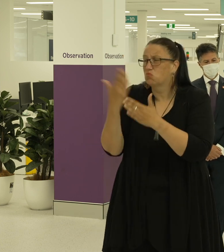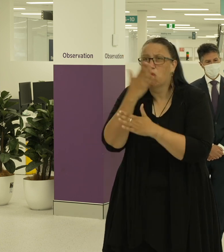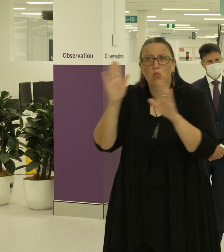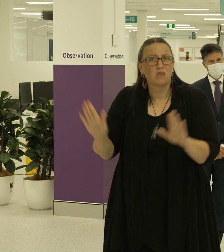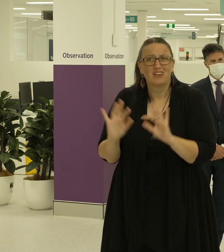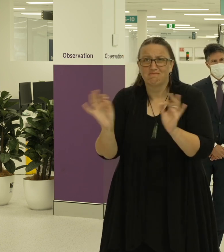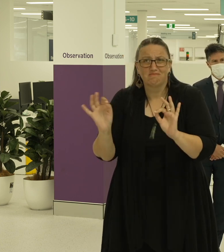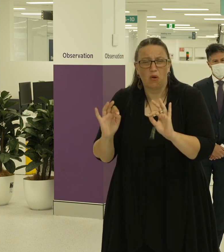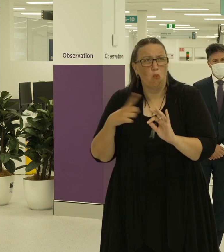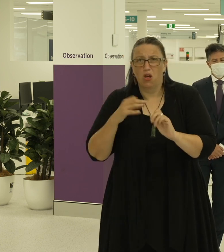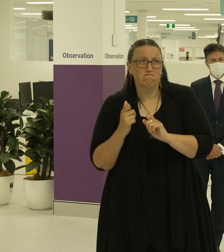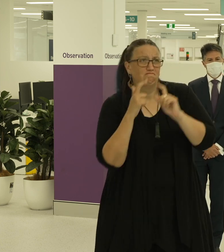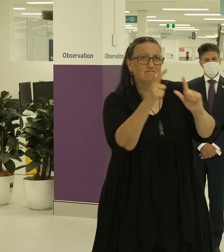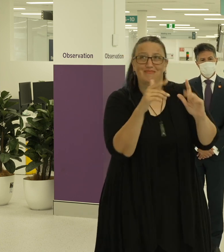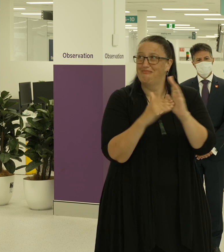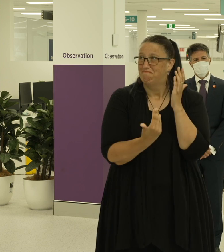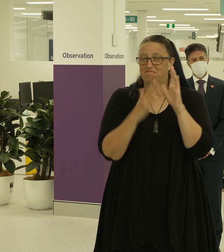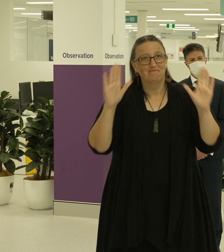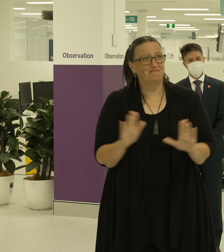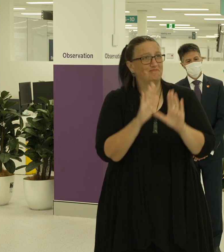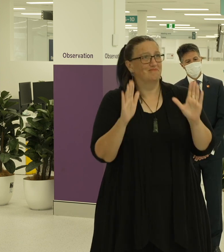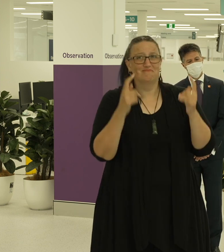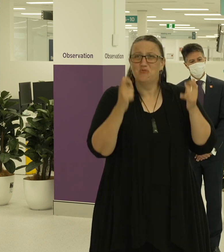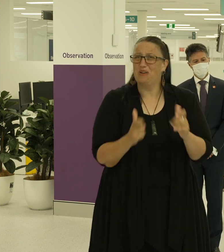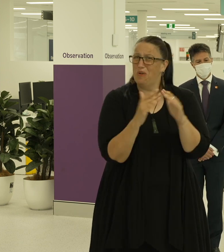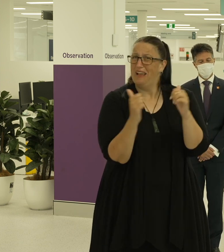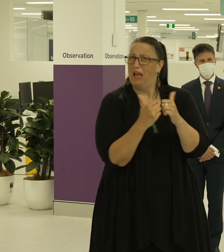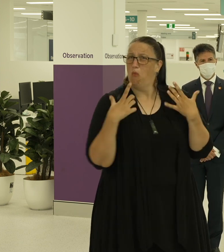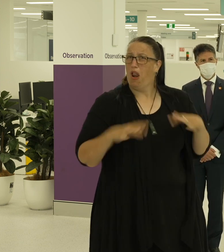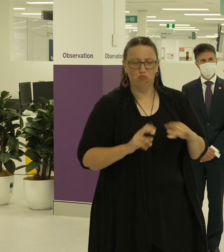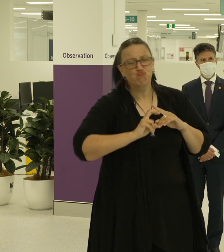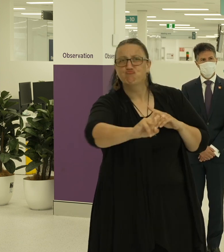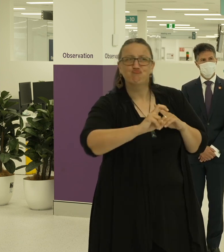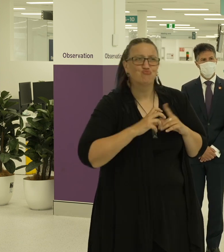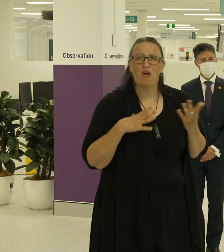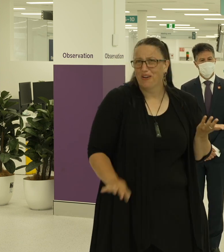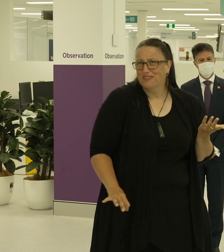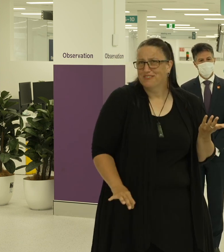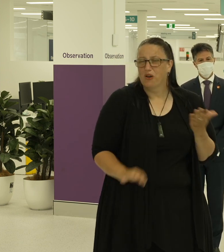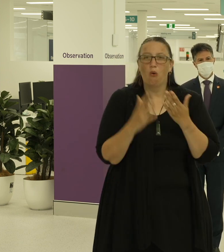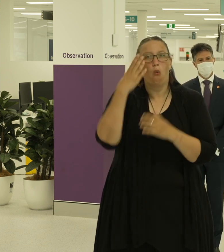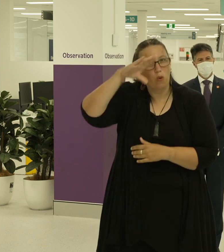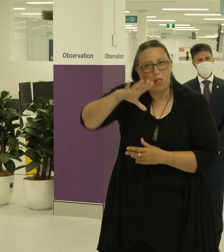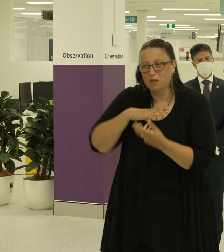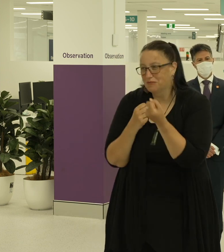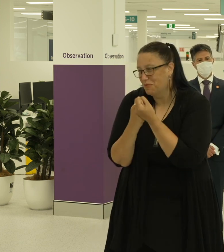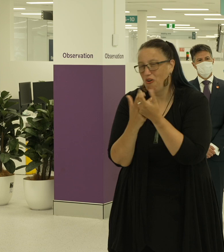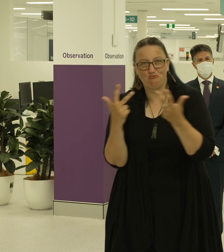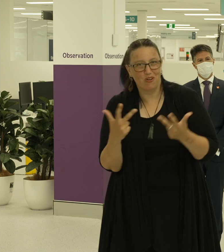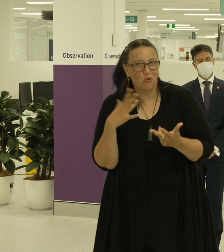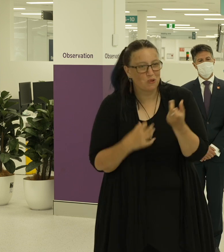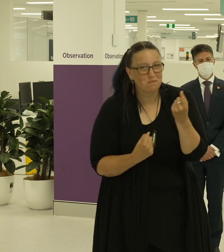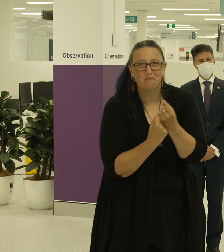time. So we want to support our hotels, we want to support motels across New South Wales, and in addition to that, we want to support local businesses.